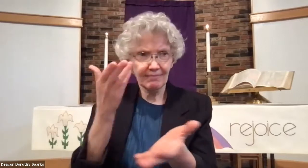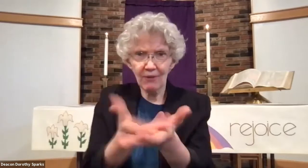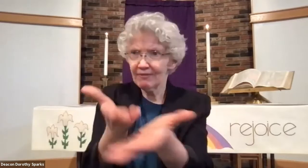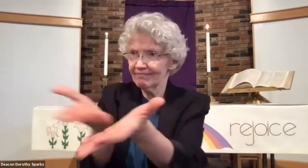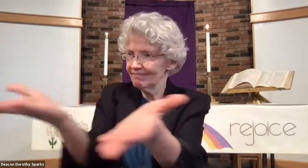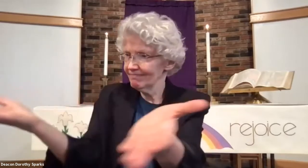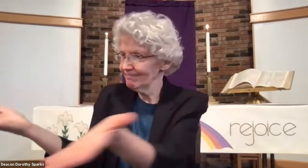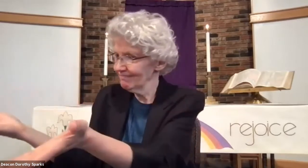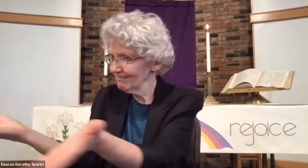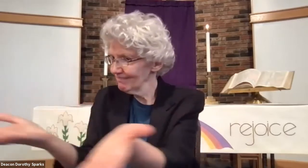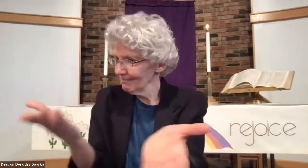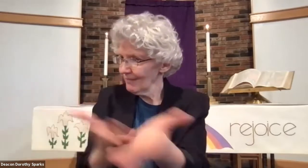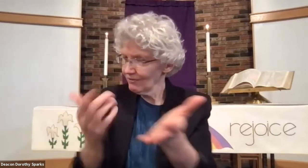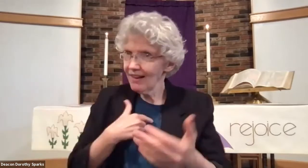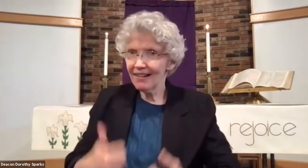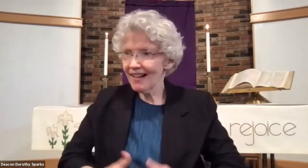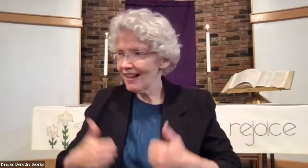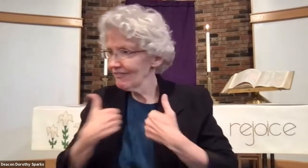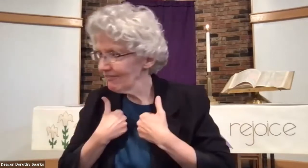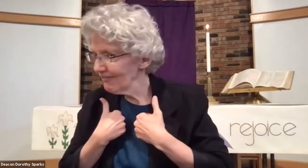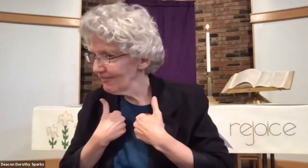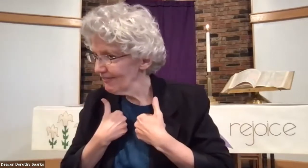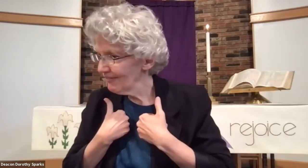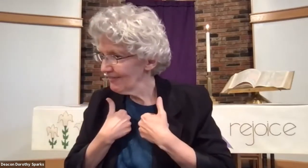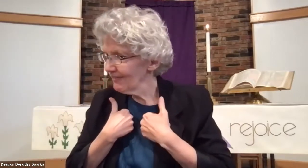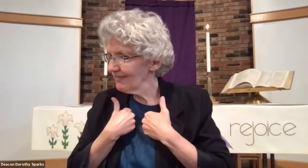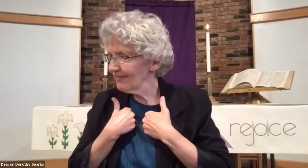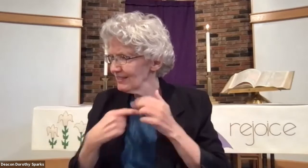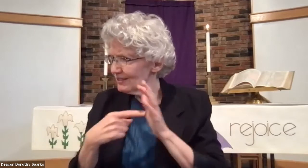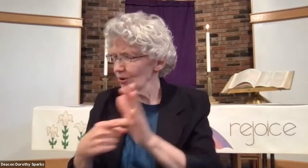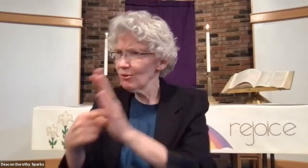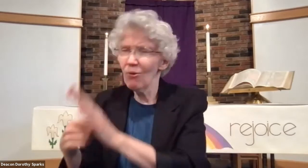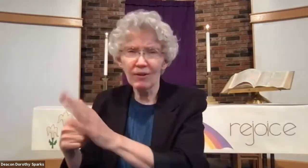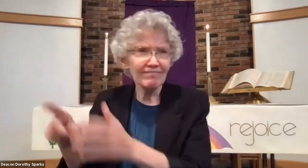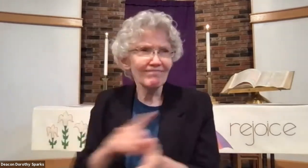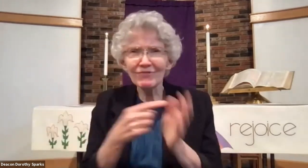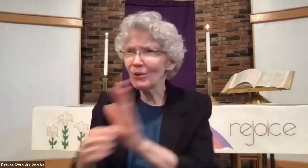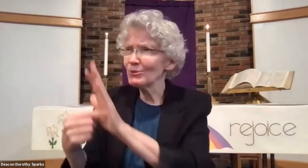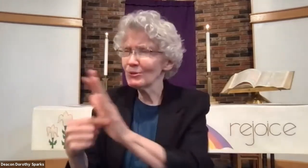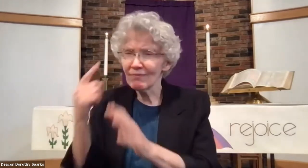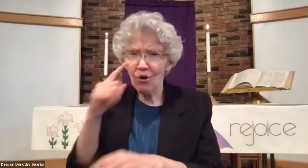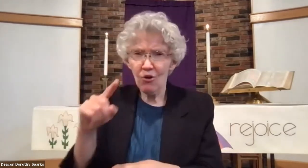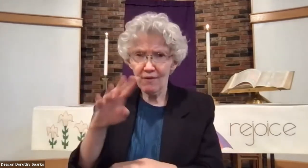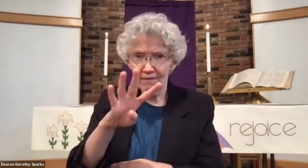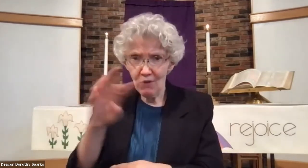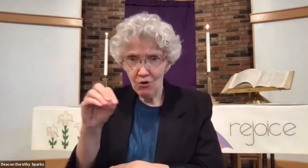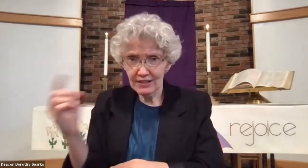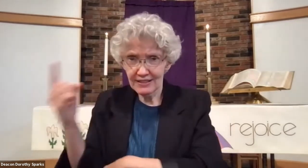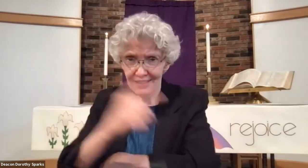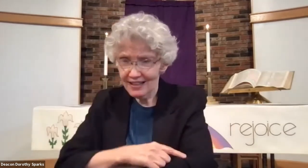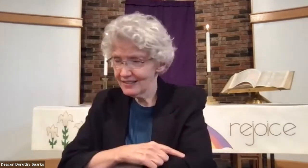For 40 days after Jesus had suffered and died, he proved in many ways that he had been raised from